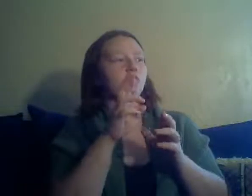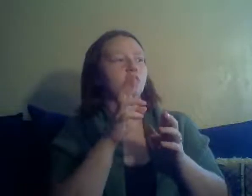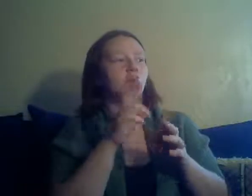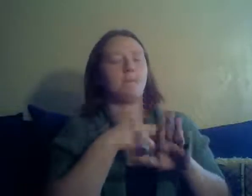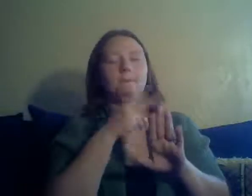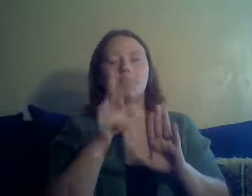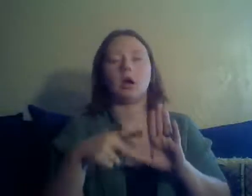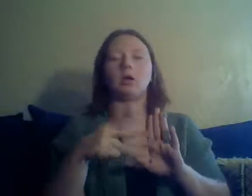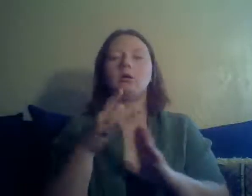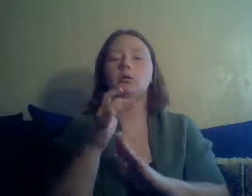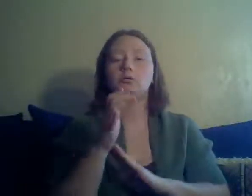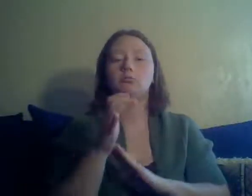that topic. And